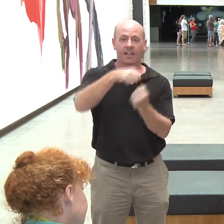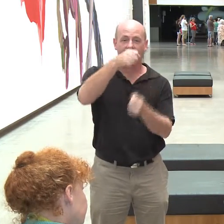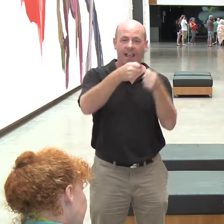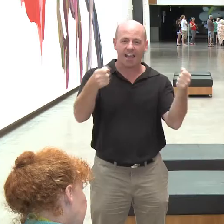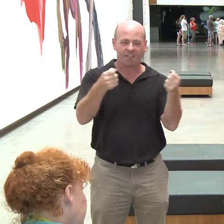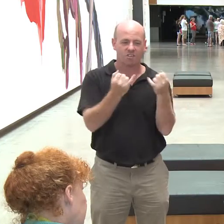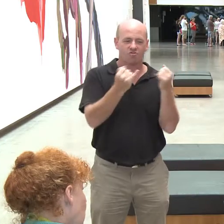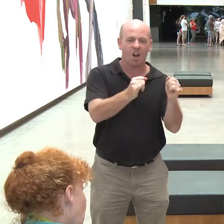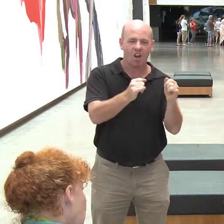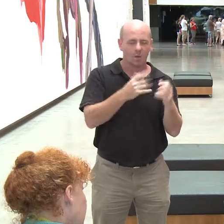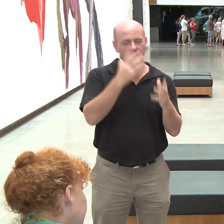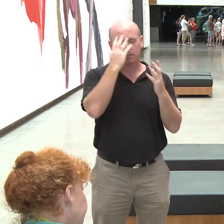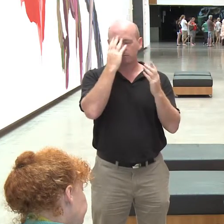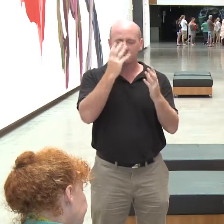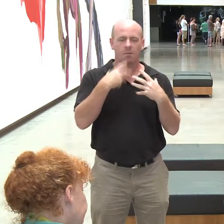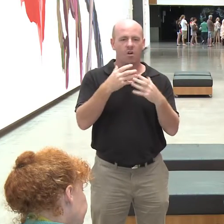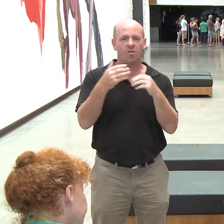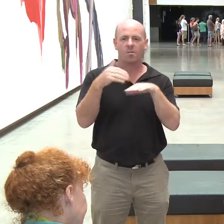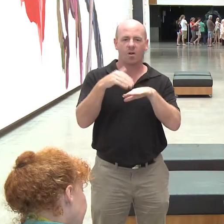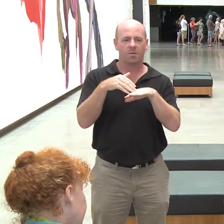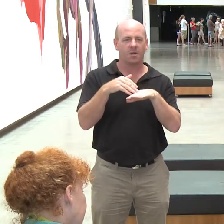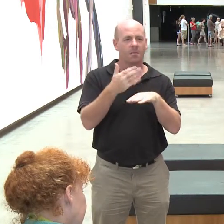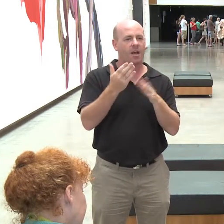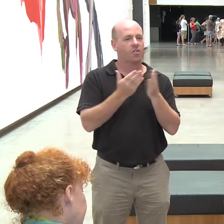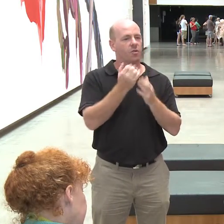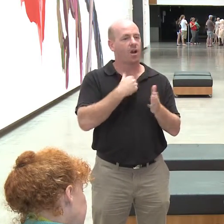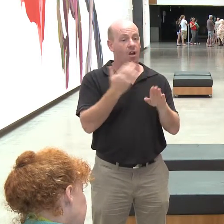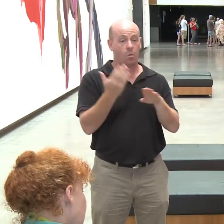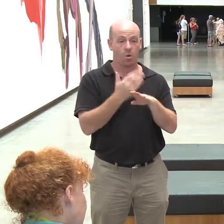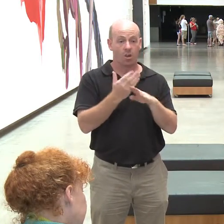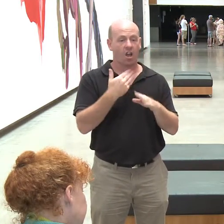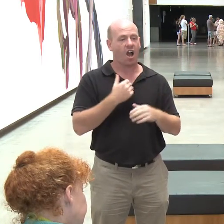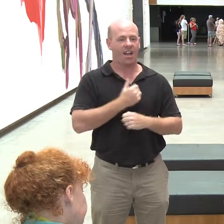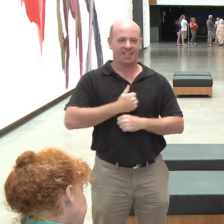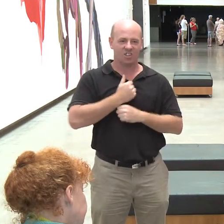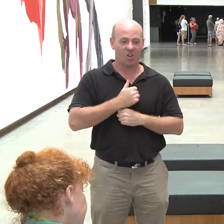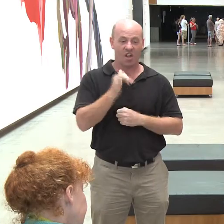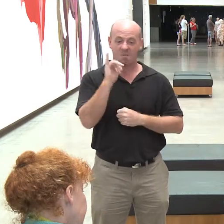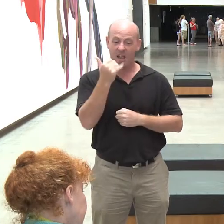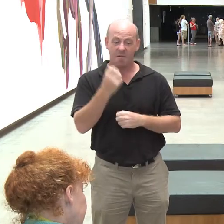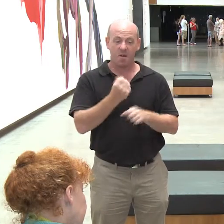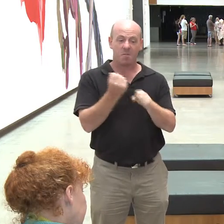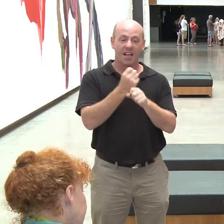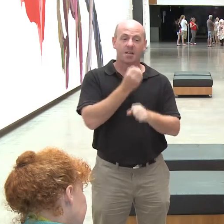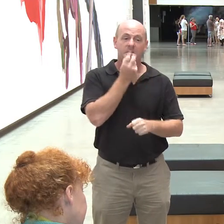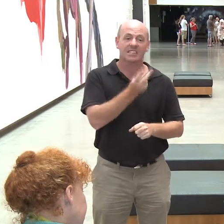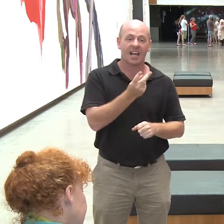more problematic. Whereas through my work, I actually enjoy the possibility of mistakes